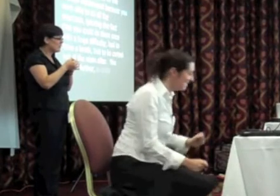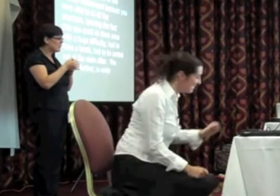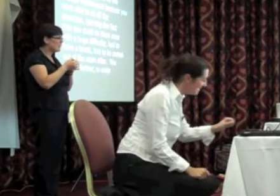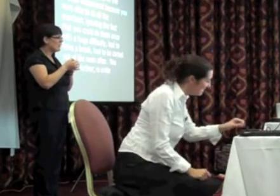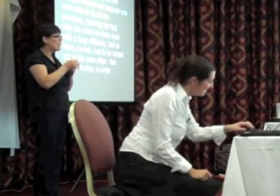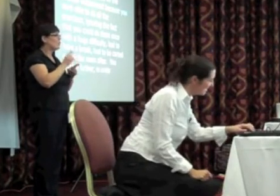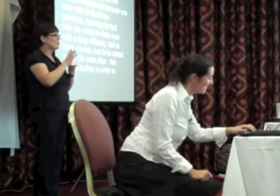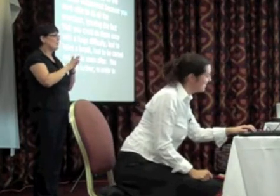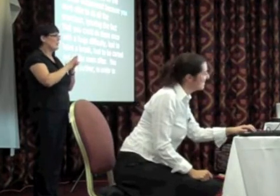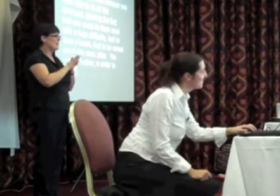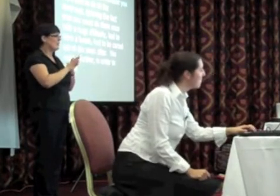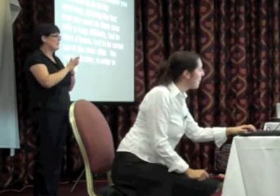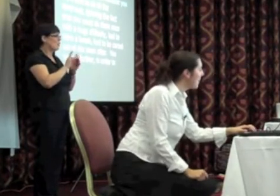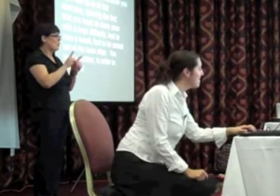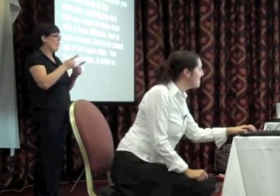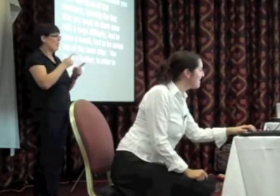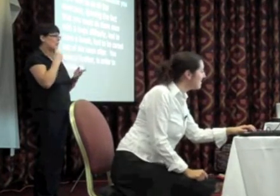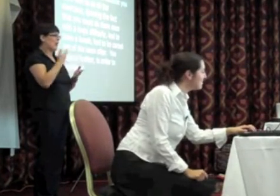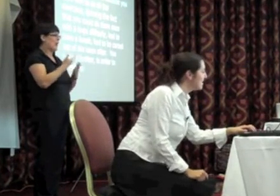person.